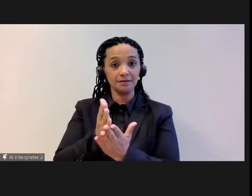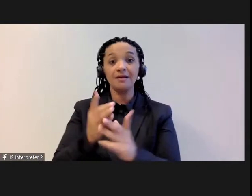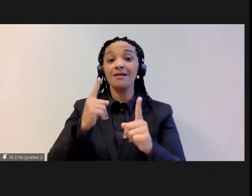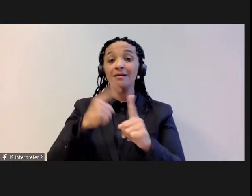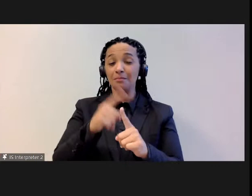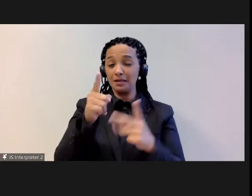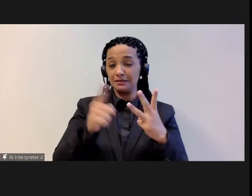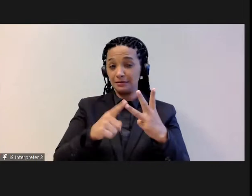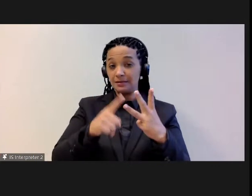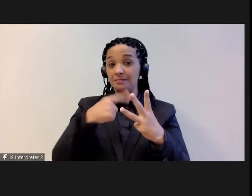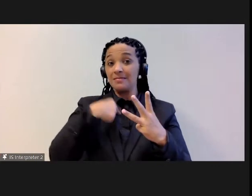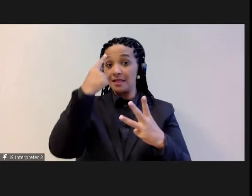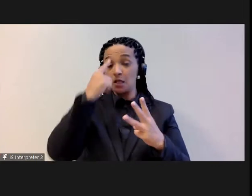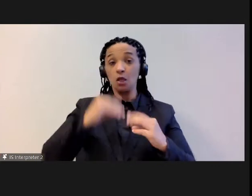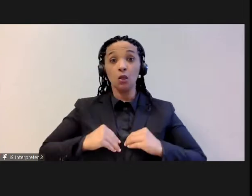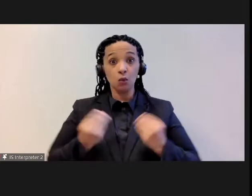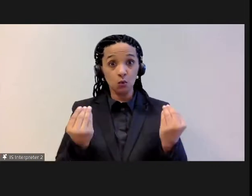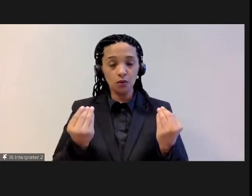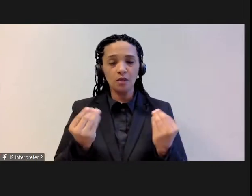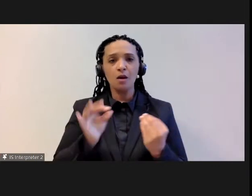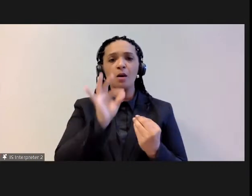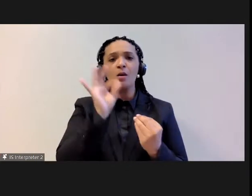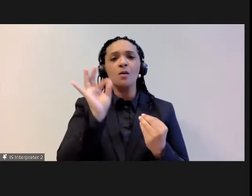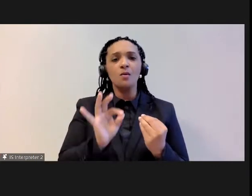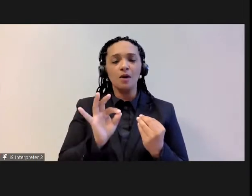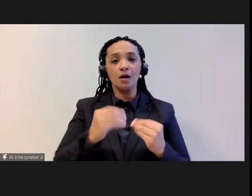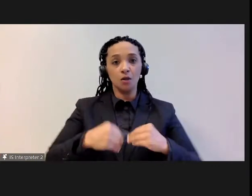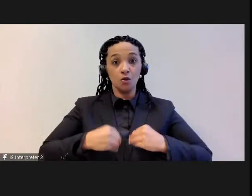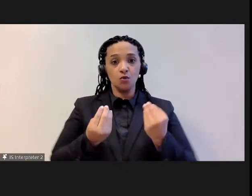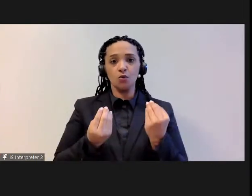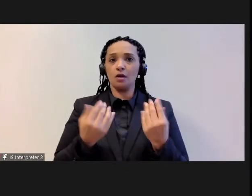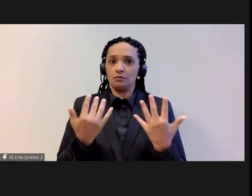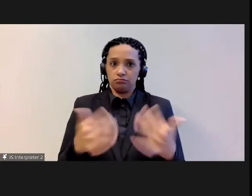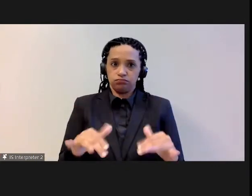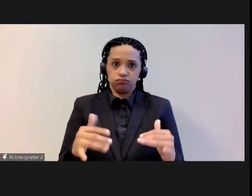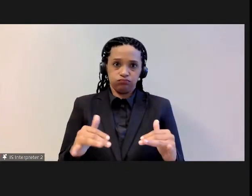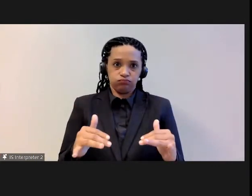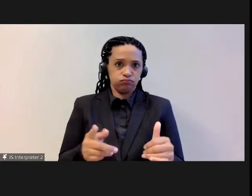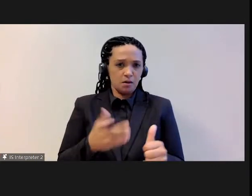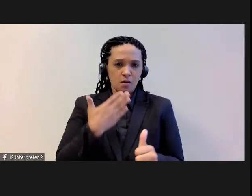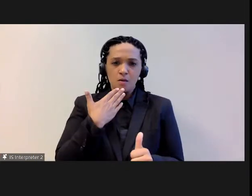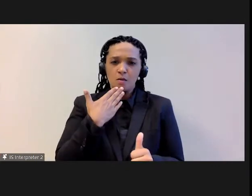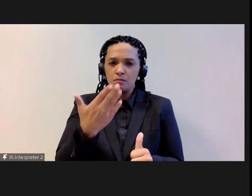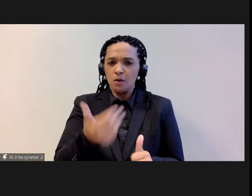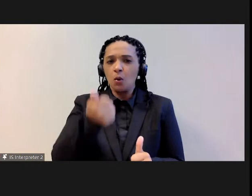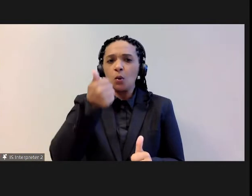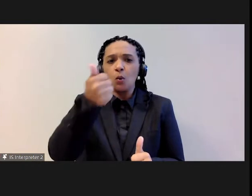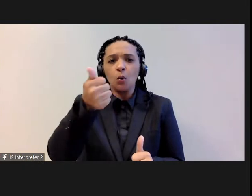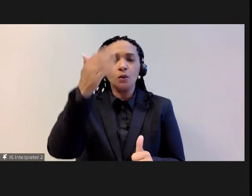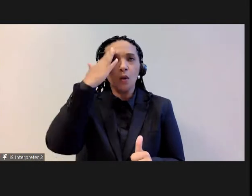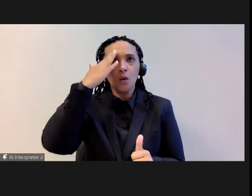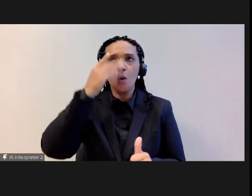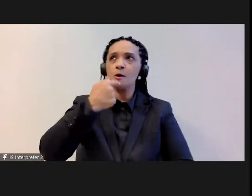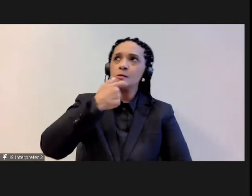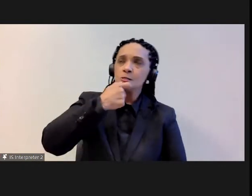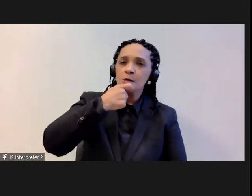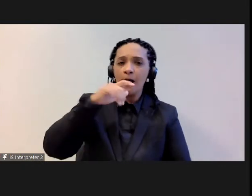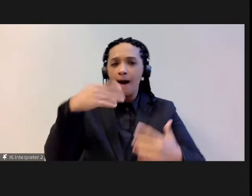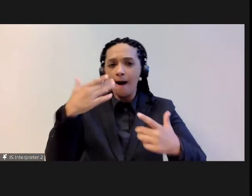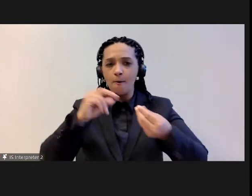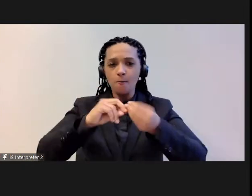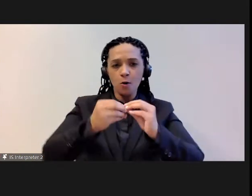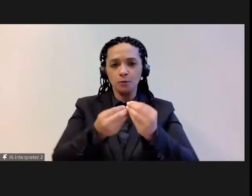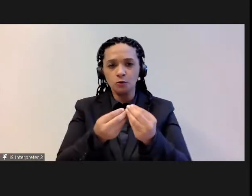I found that they have come up in the digital aid, they're very good at some of the solutions we need in some of our countries. So